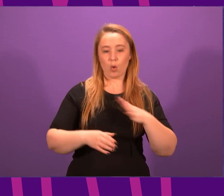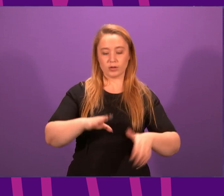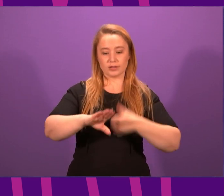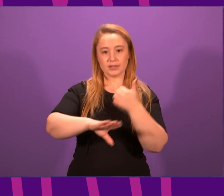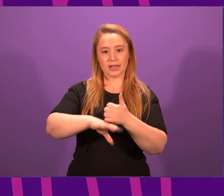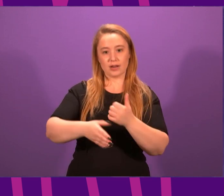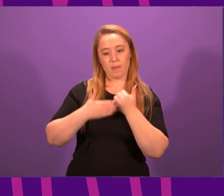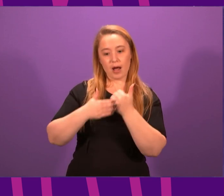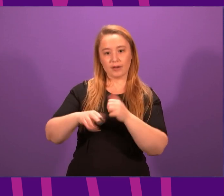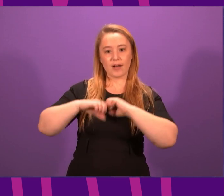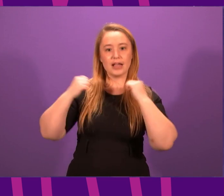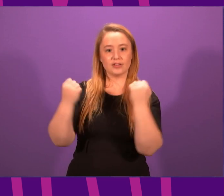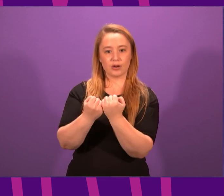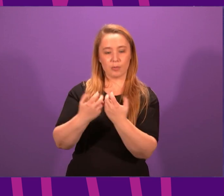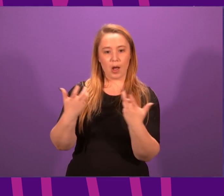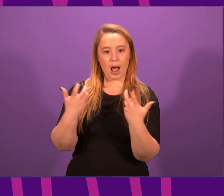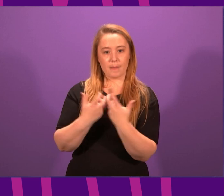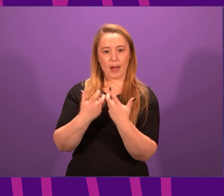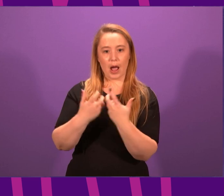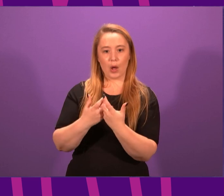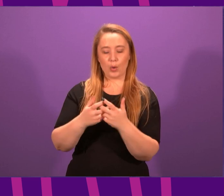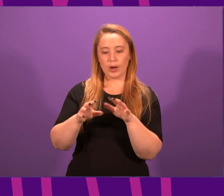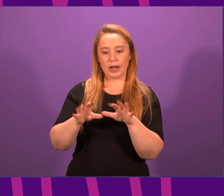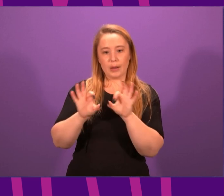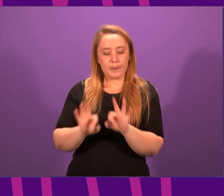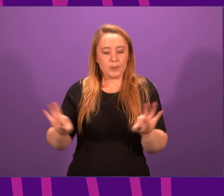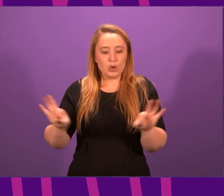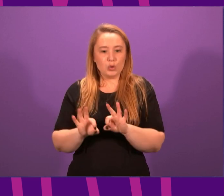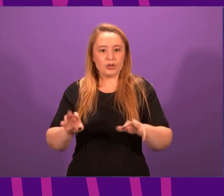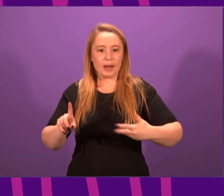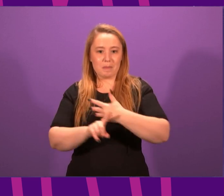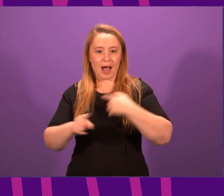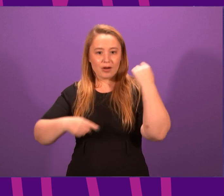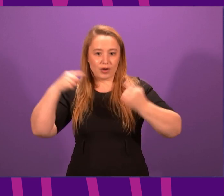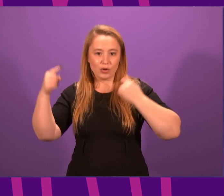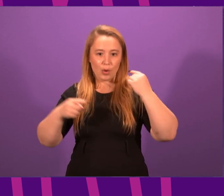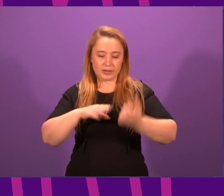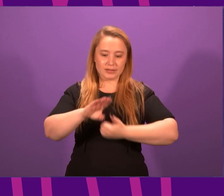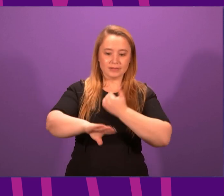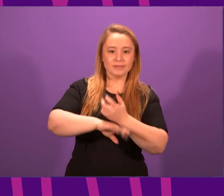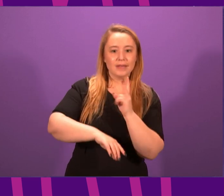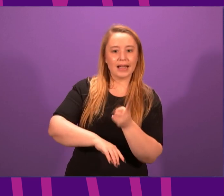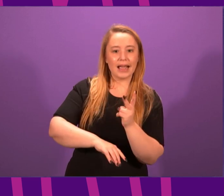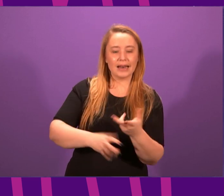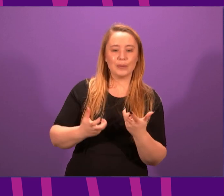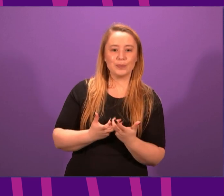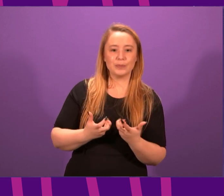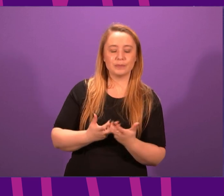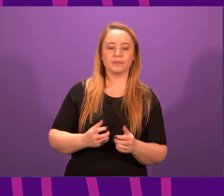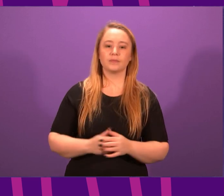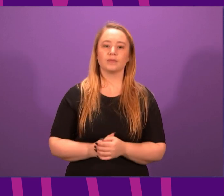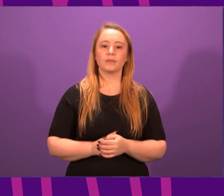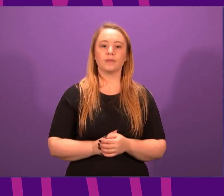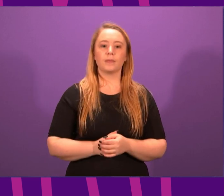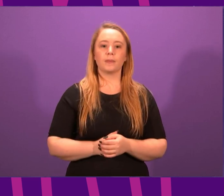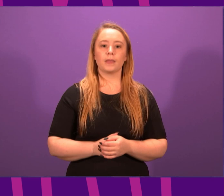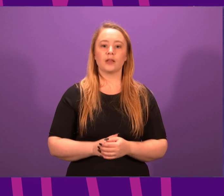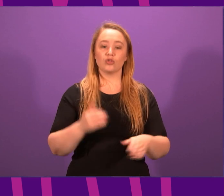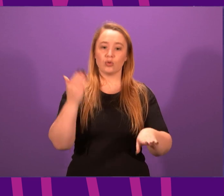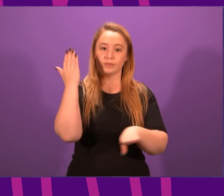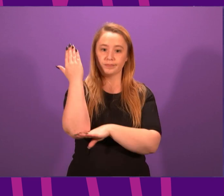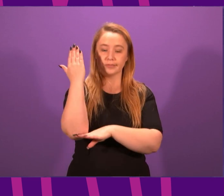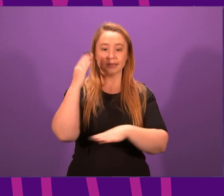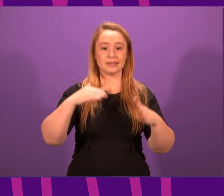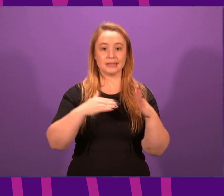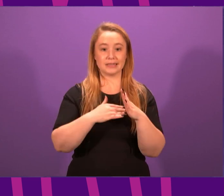on reintroducing safe low-level music and background noise. At level zero, hospitality will operate almost normally,